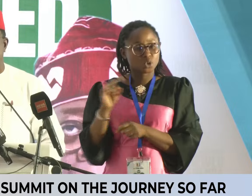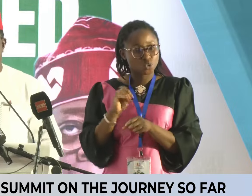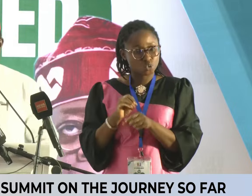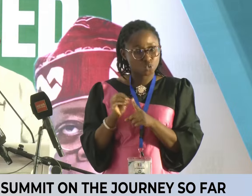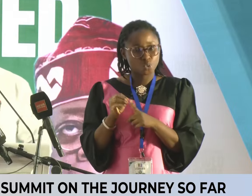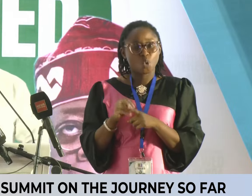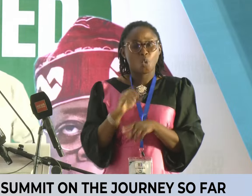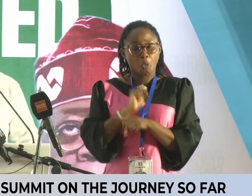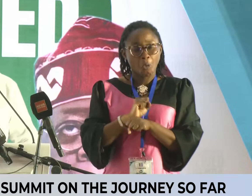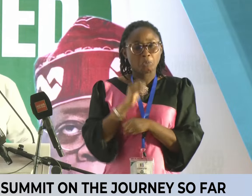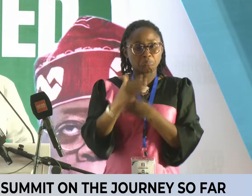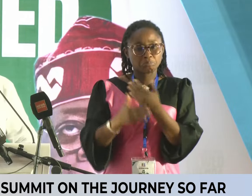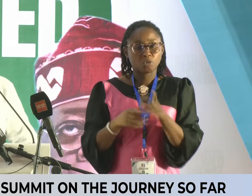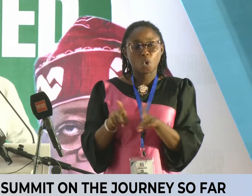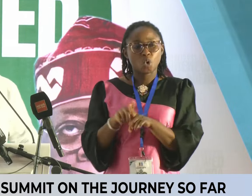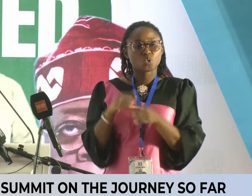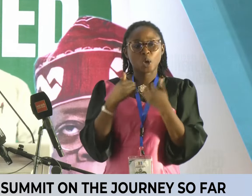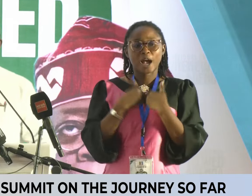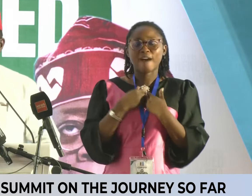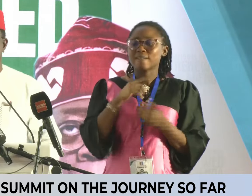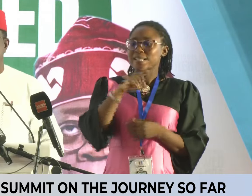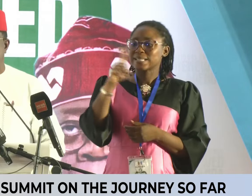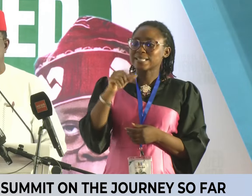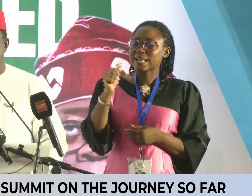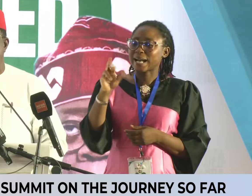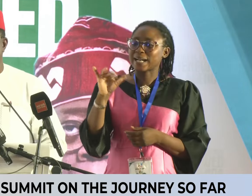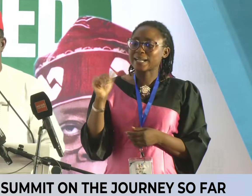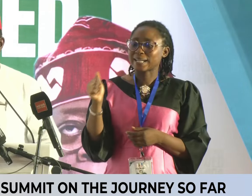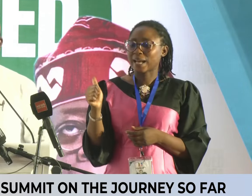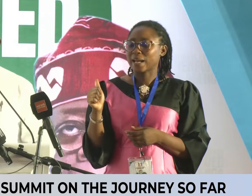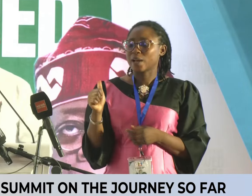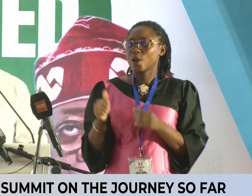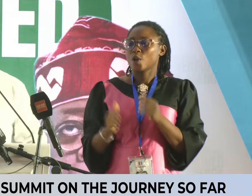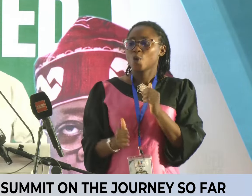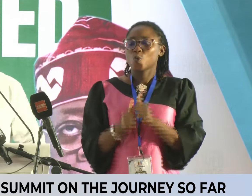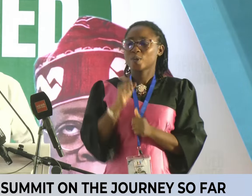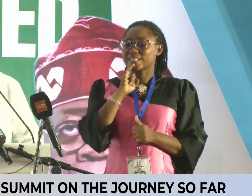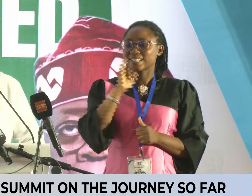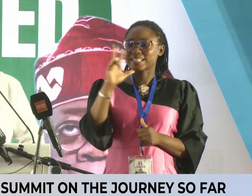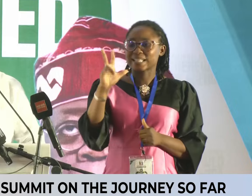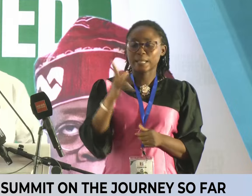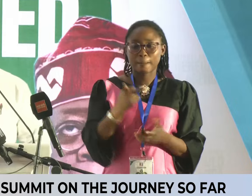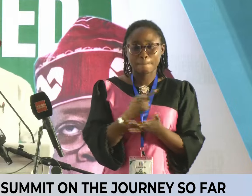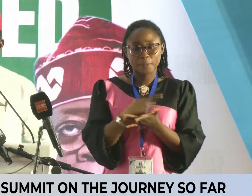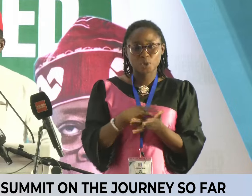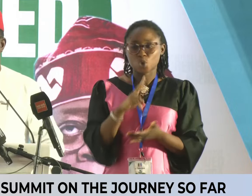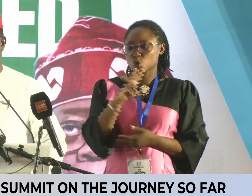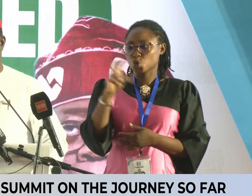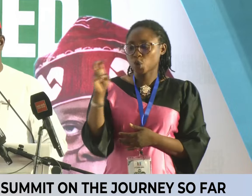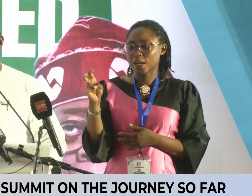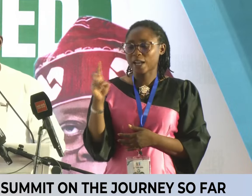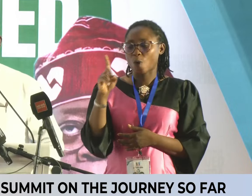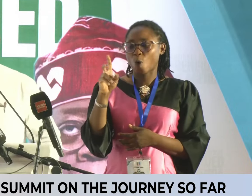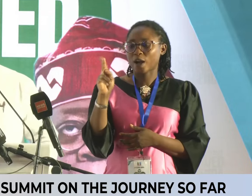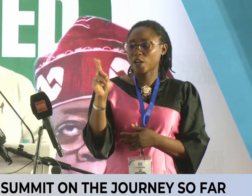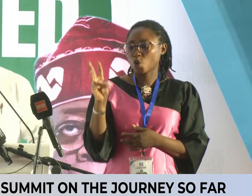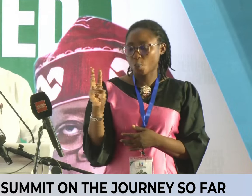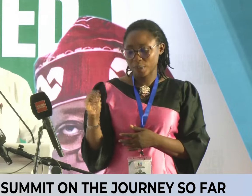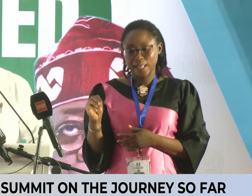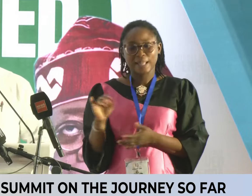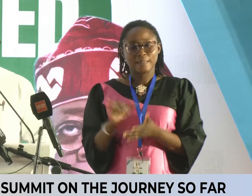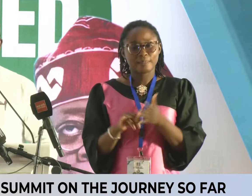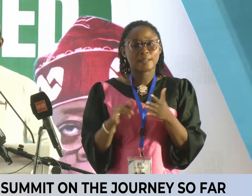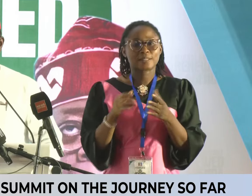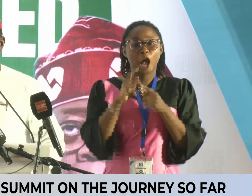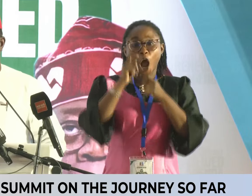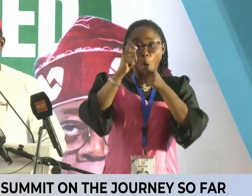is ongoing. We also have the Zaria to Hunkui, which is 3 sections, 201 kilometers. That has